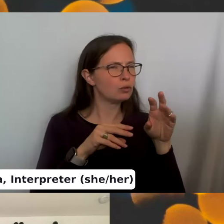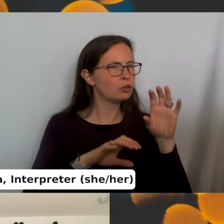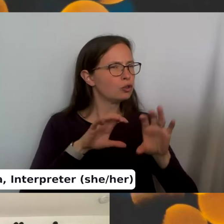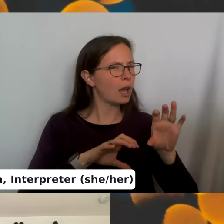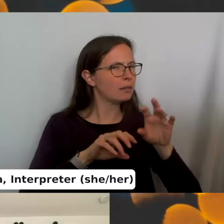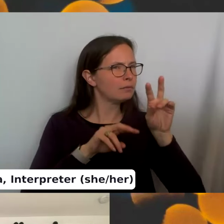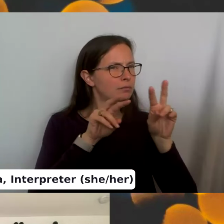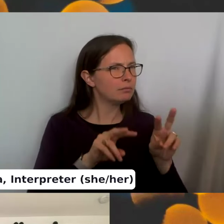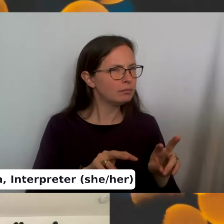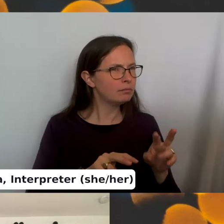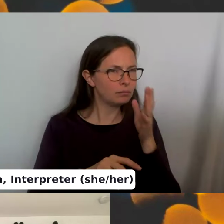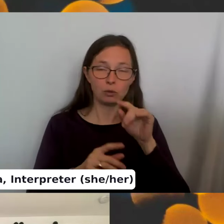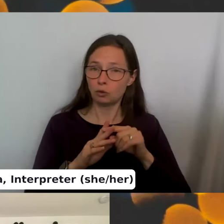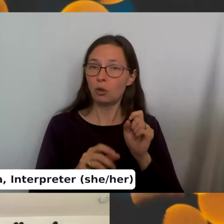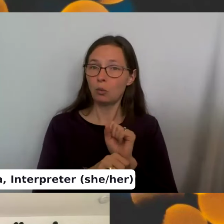the cards.